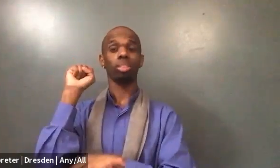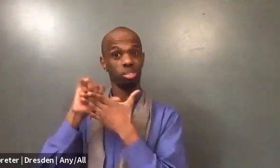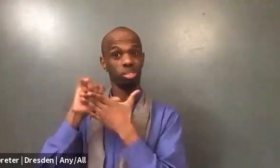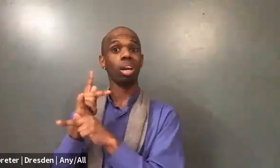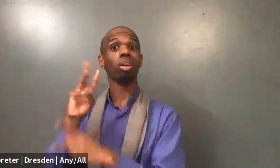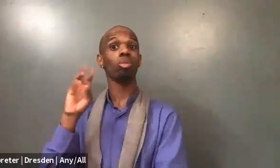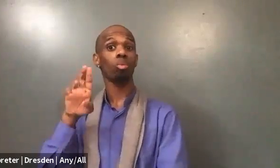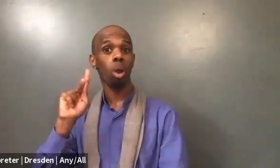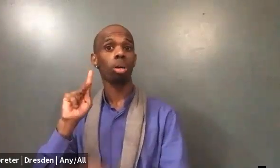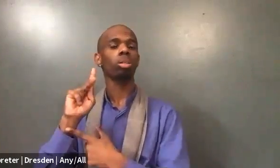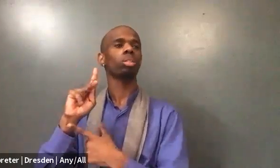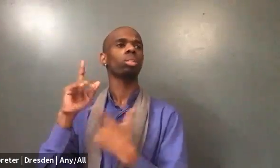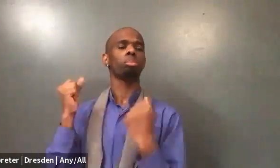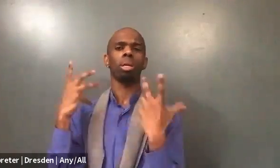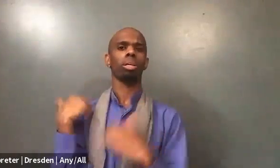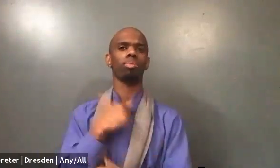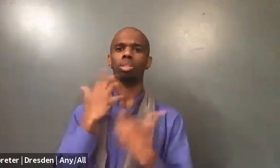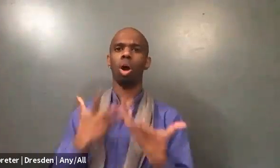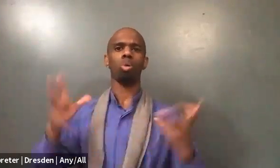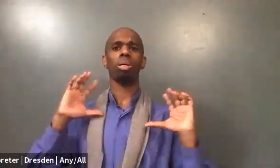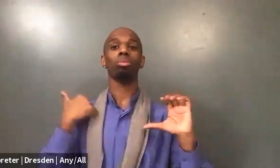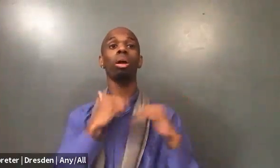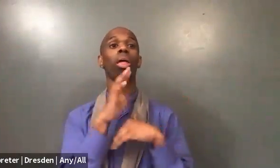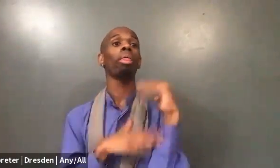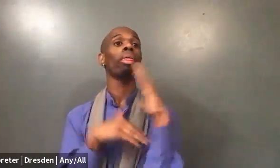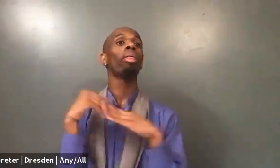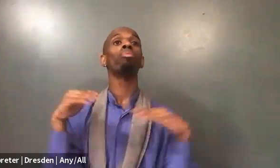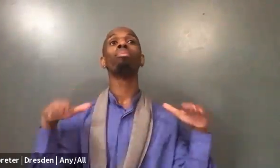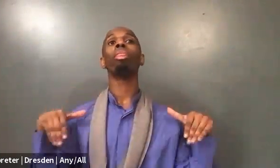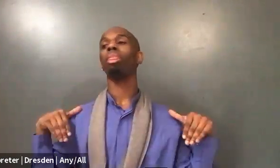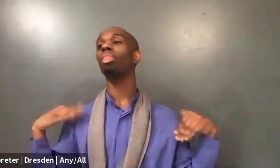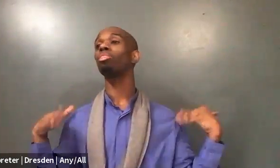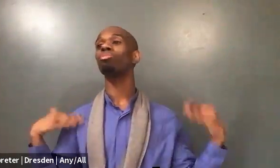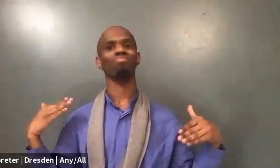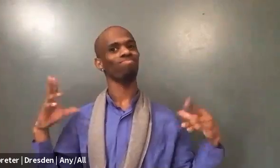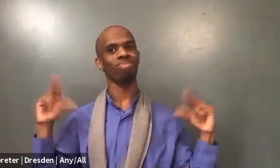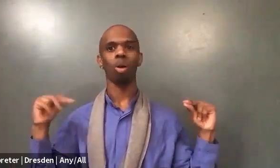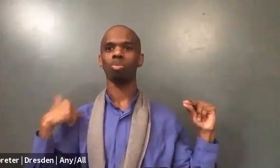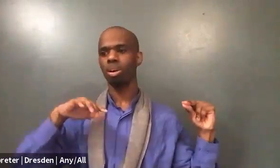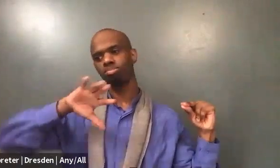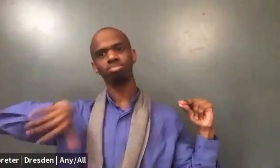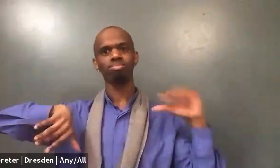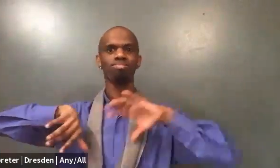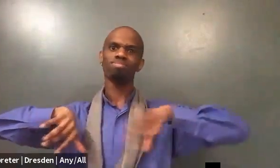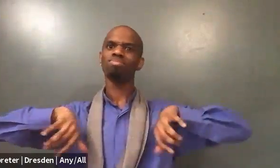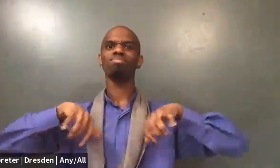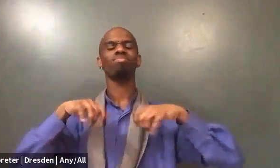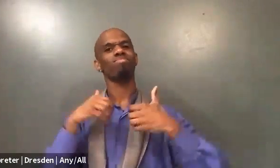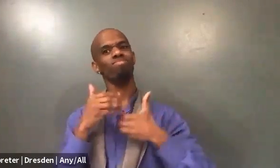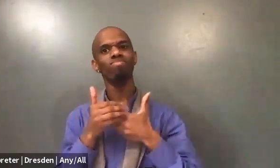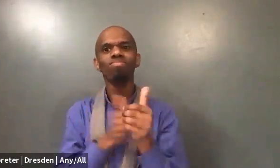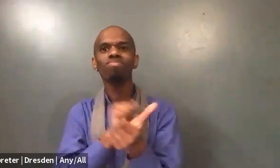of our comfort zone. And when doing that, I will tell you, I had thoughts about what are